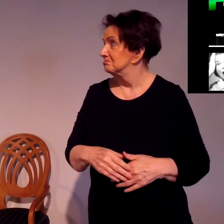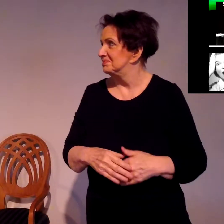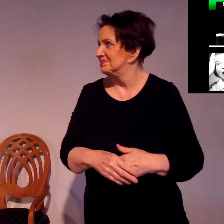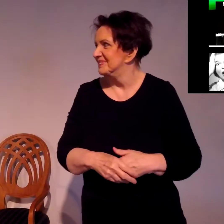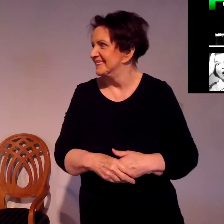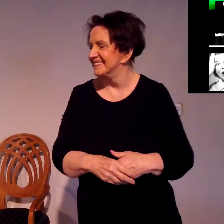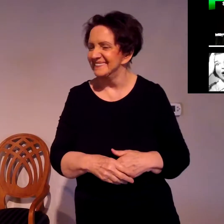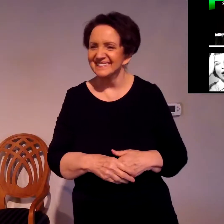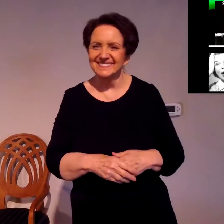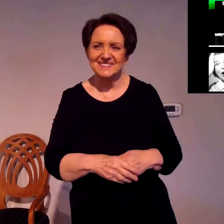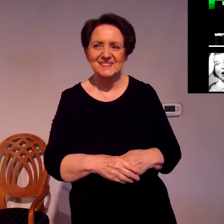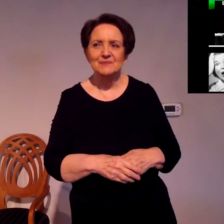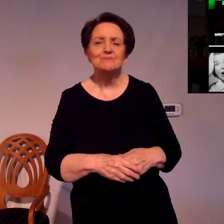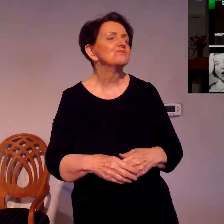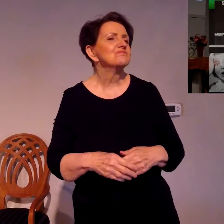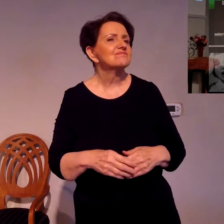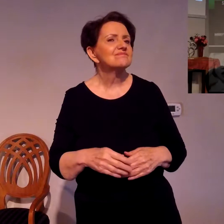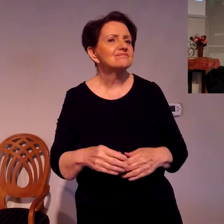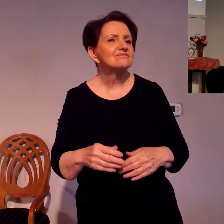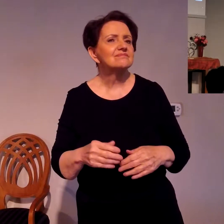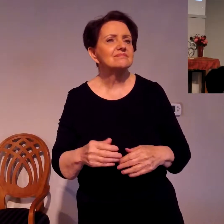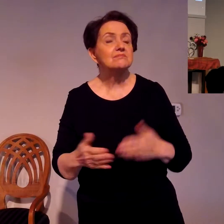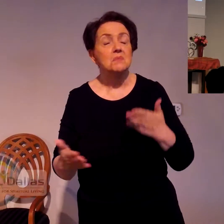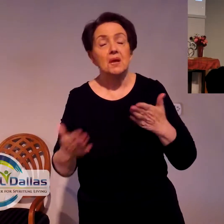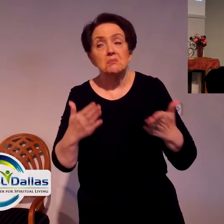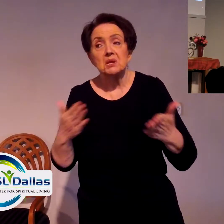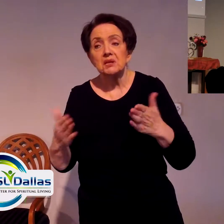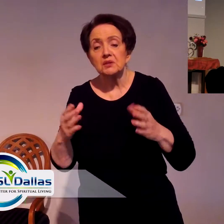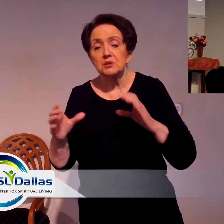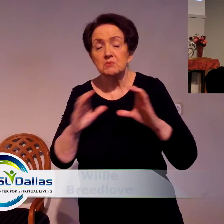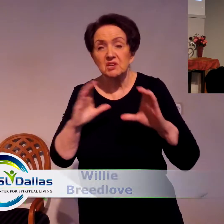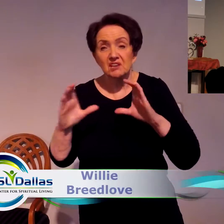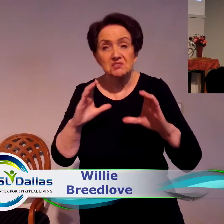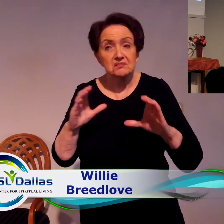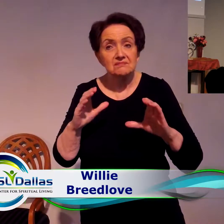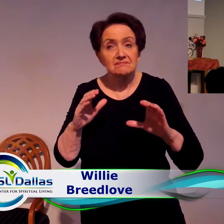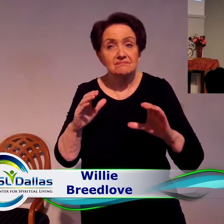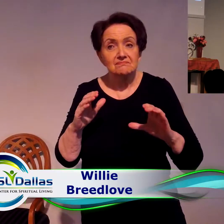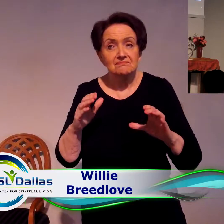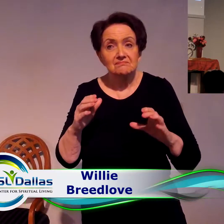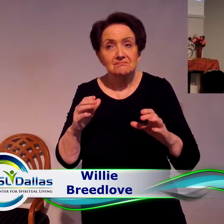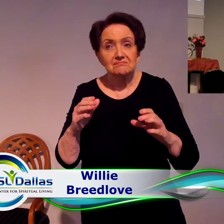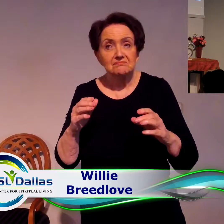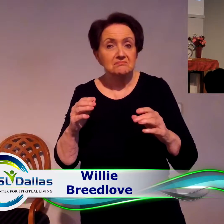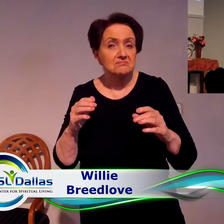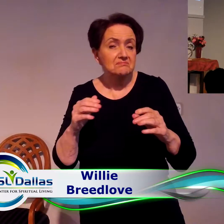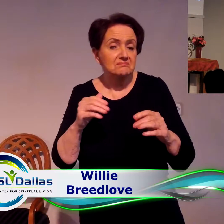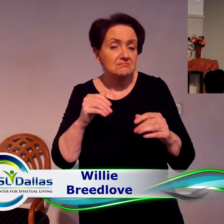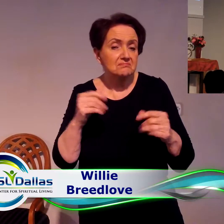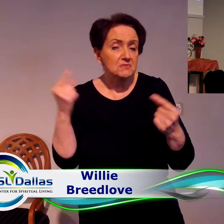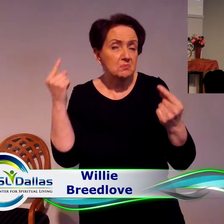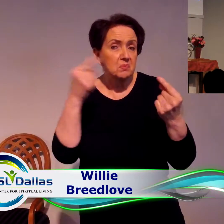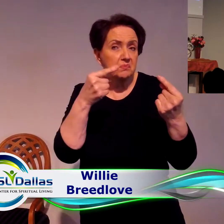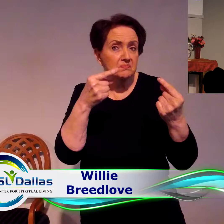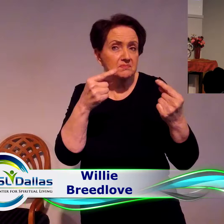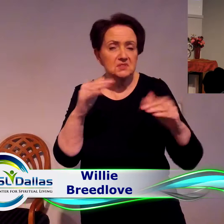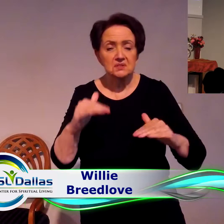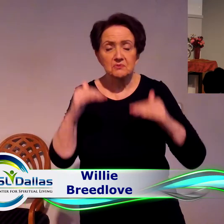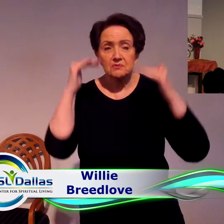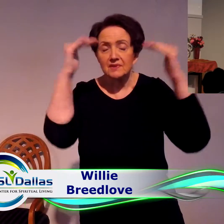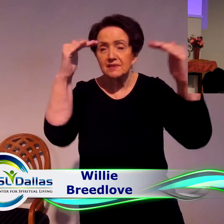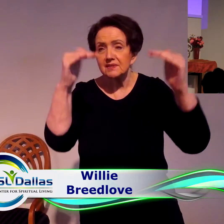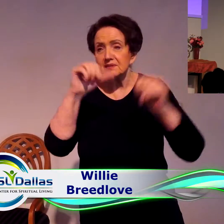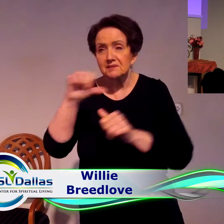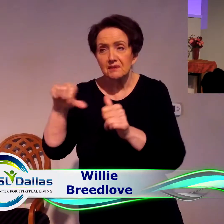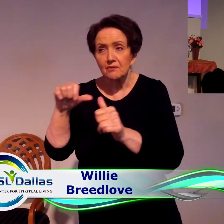with our communication. Maybe our communication is not about raising each other up, but about being